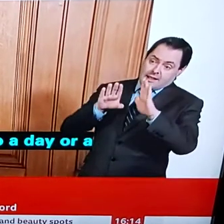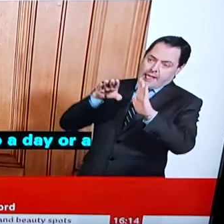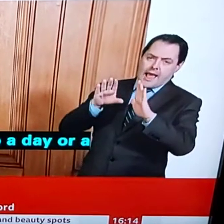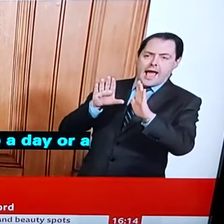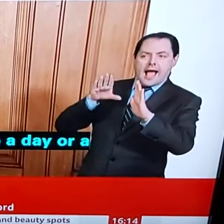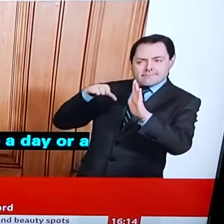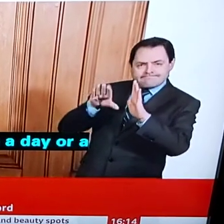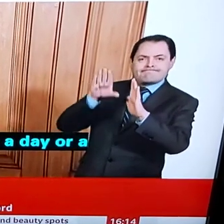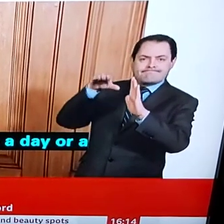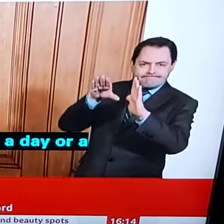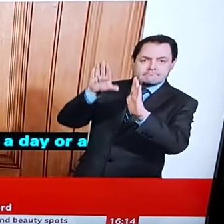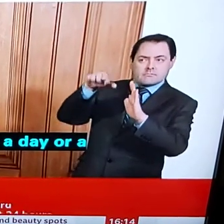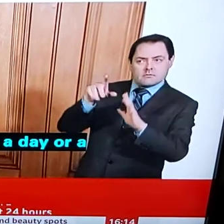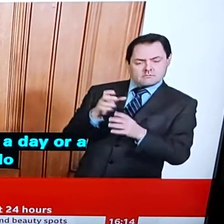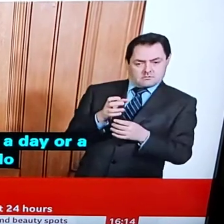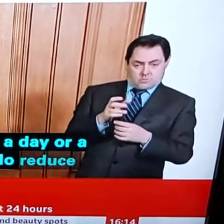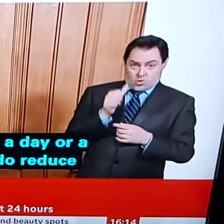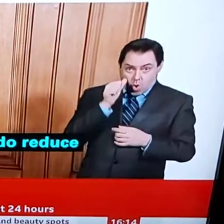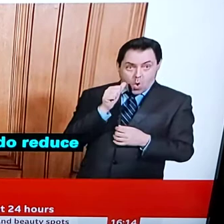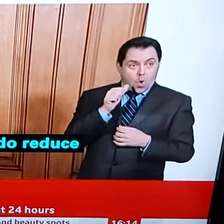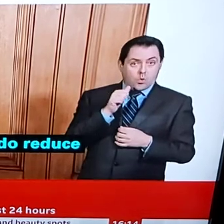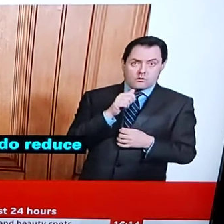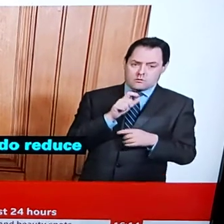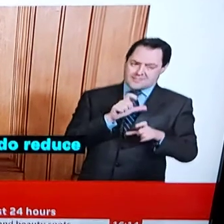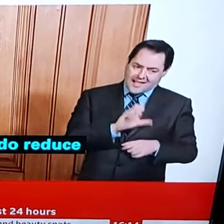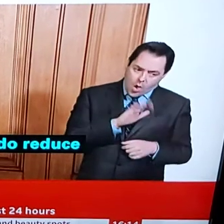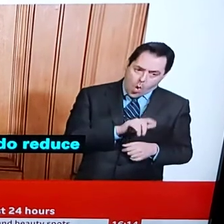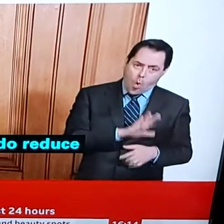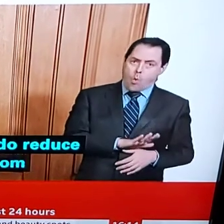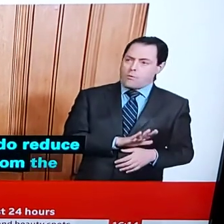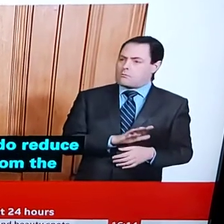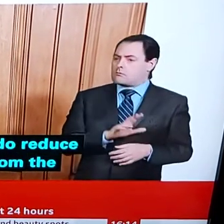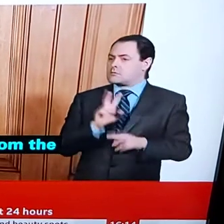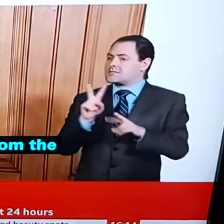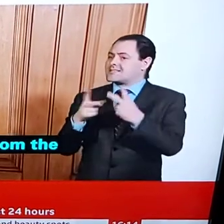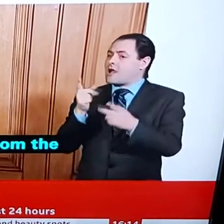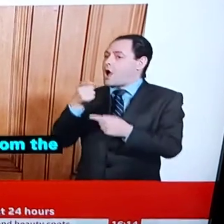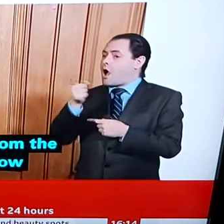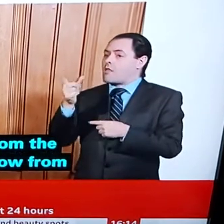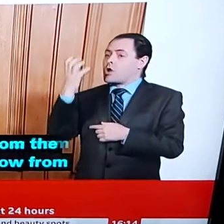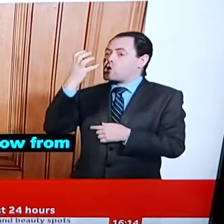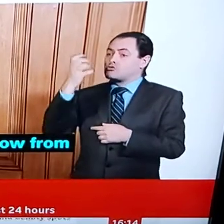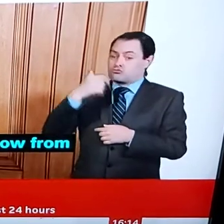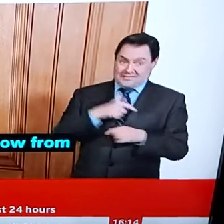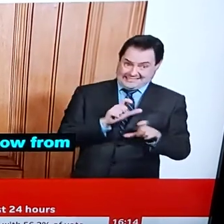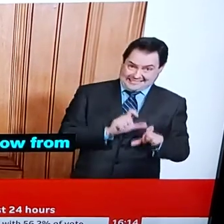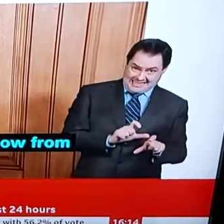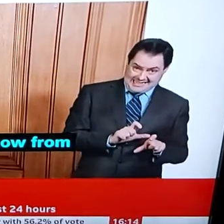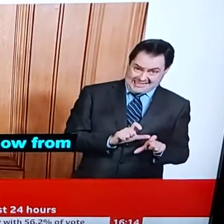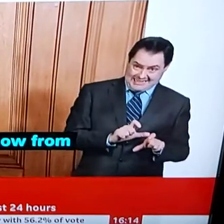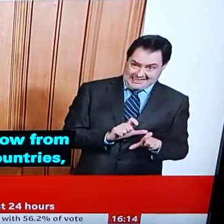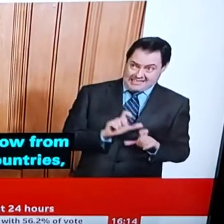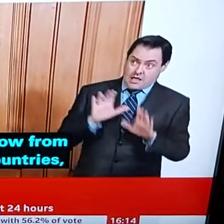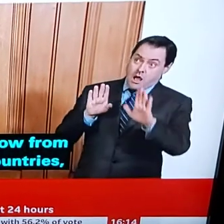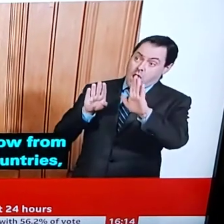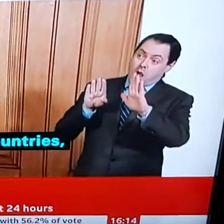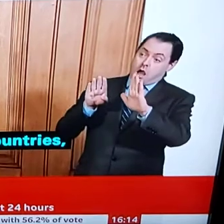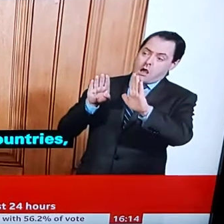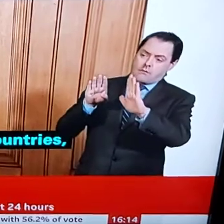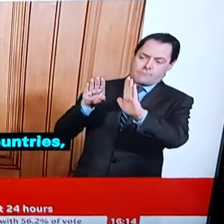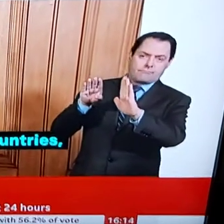from the scientific evidence, we know from the experience of other countries, that we will see a reduction in infection rates. A